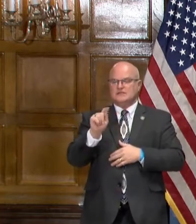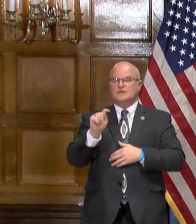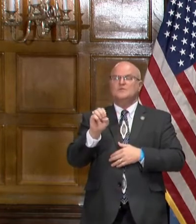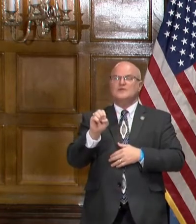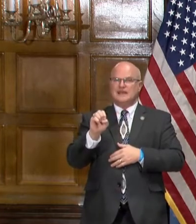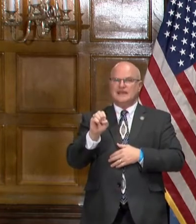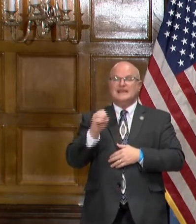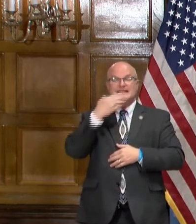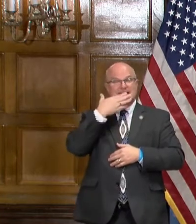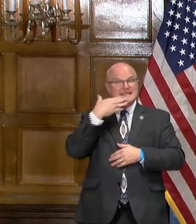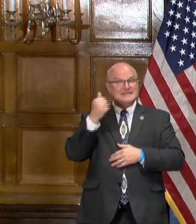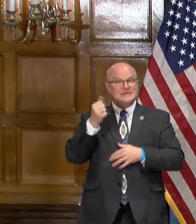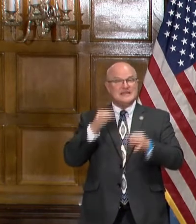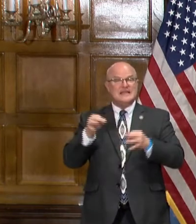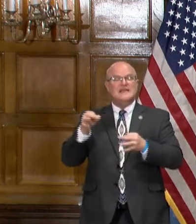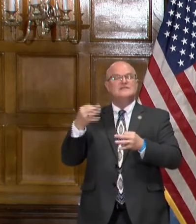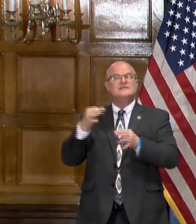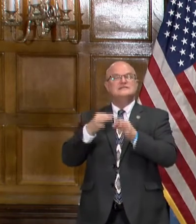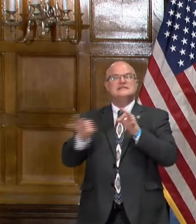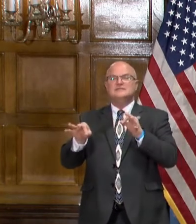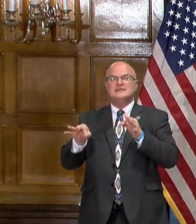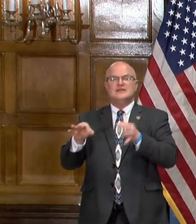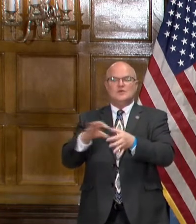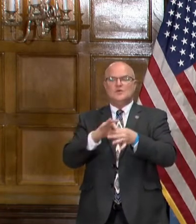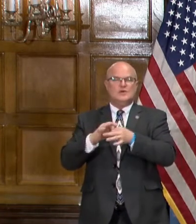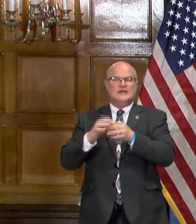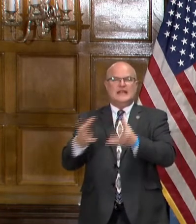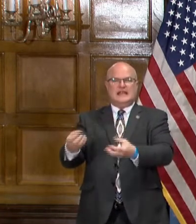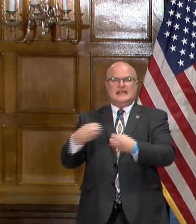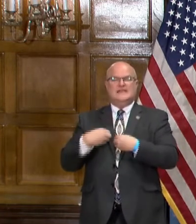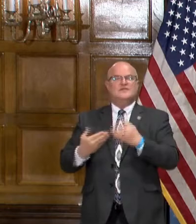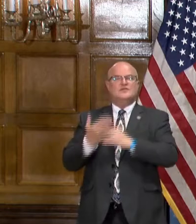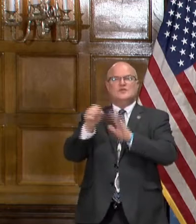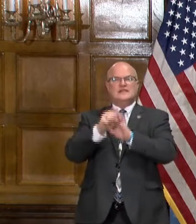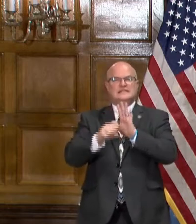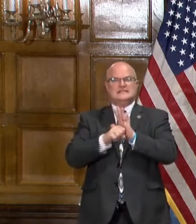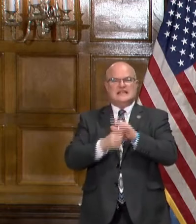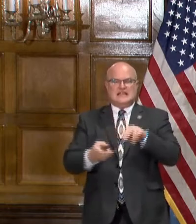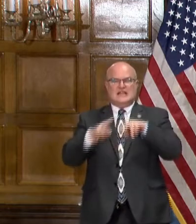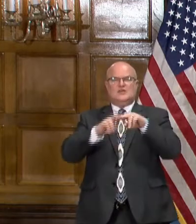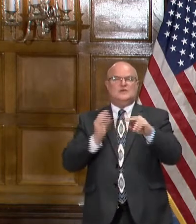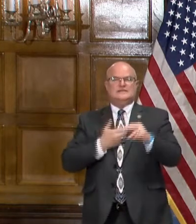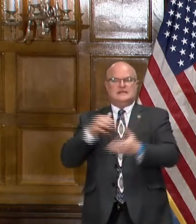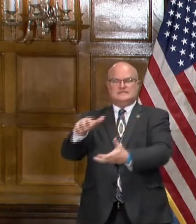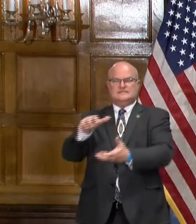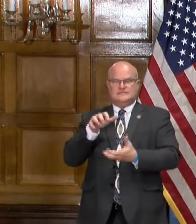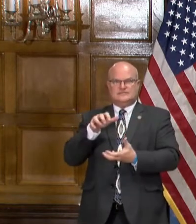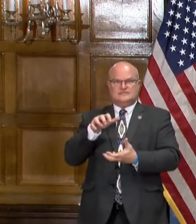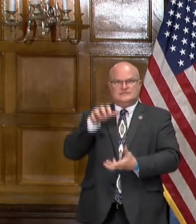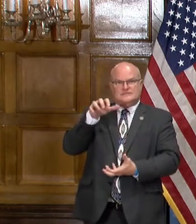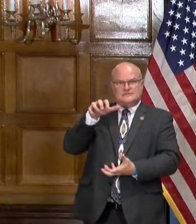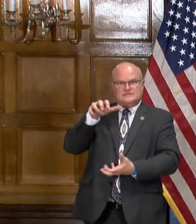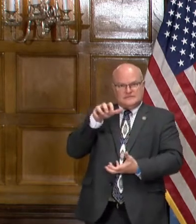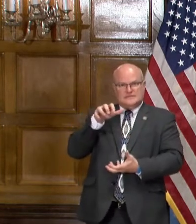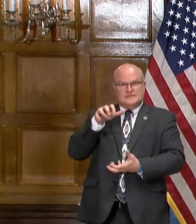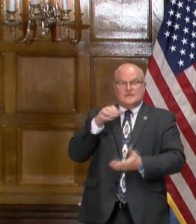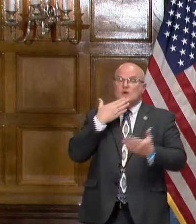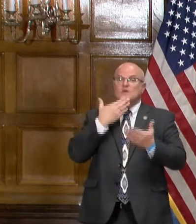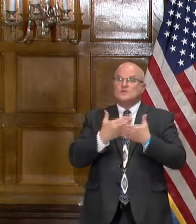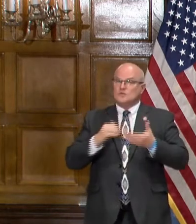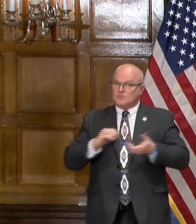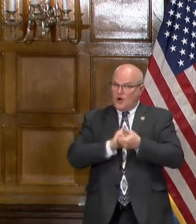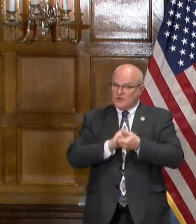is best if you simply coordinate it and give it through the states and increase our allocation. So it's been a great